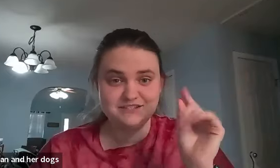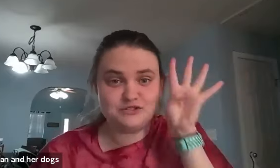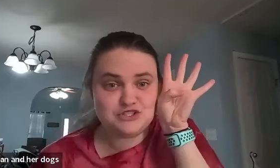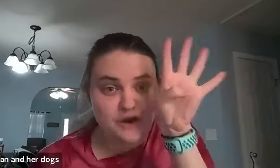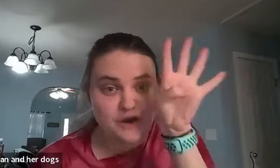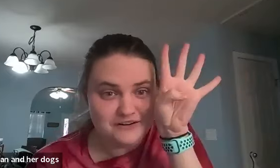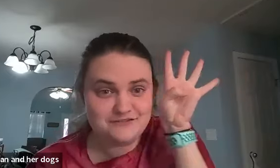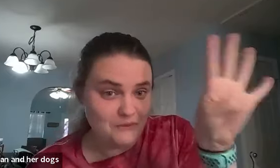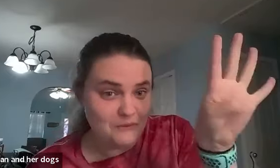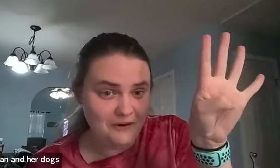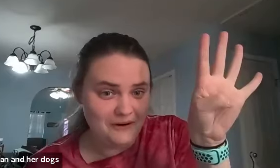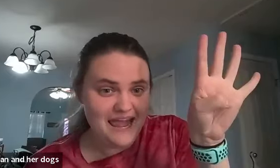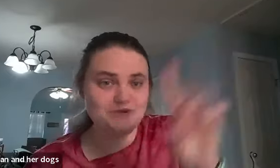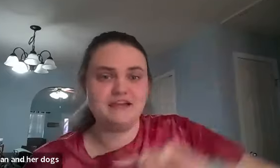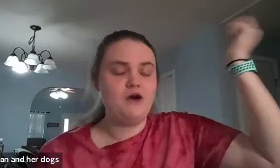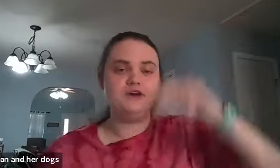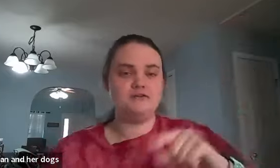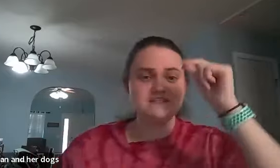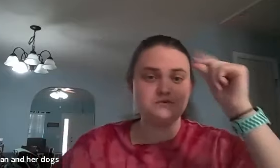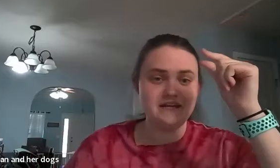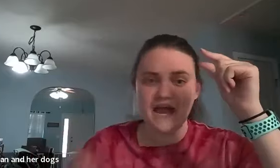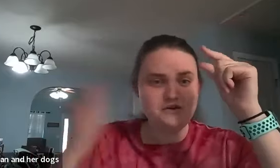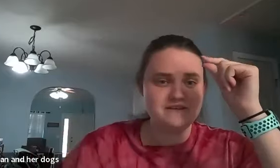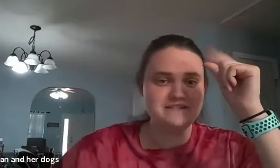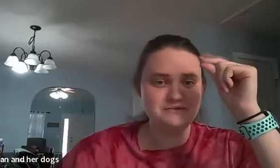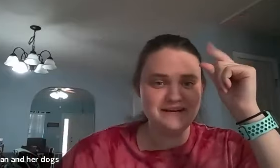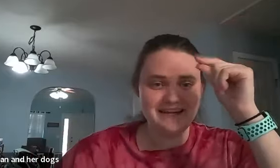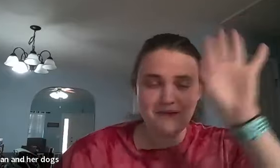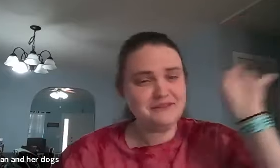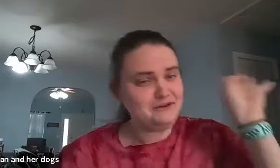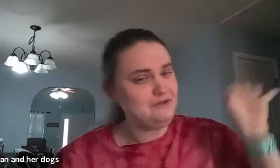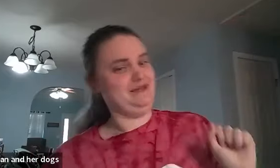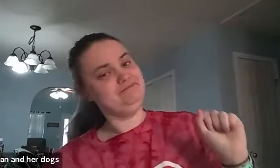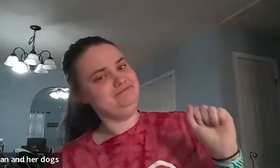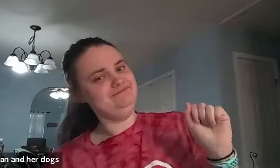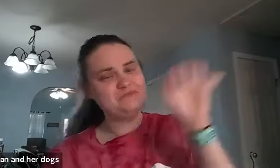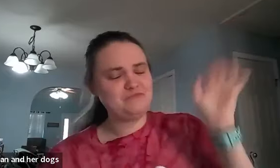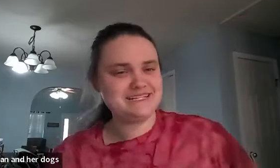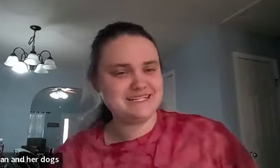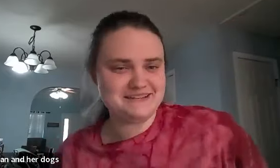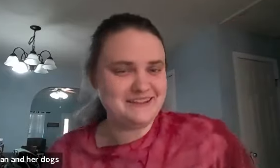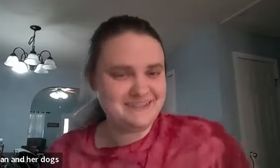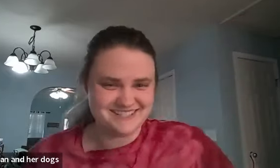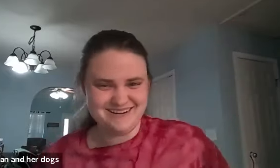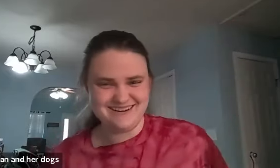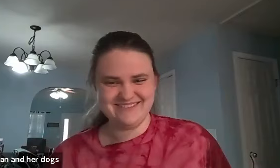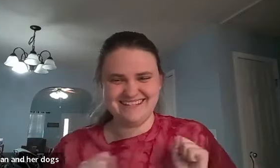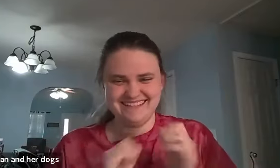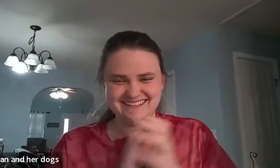y'all stalled on four and we're like, oh no, this is 20. I know this is 20. I'm like, wasn't expecting that. Good job. Okay.